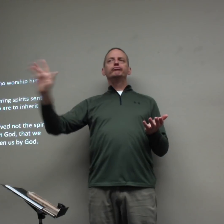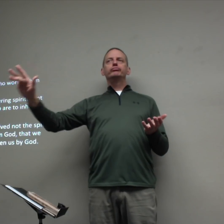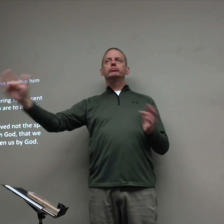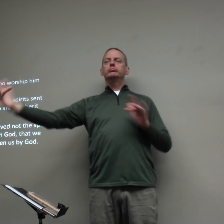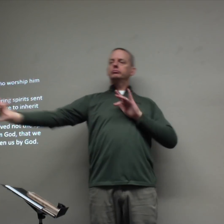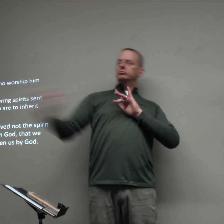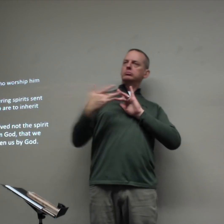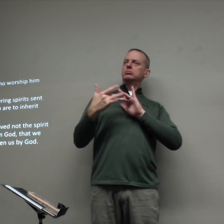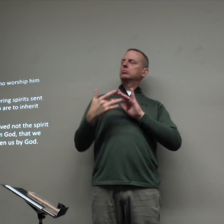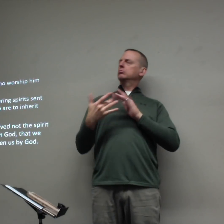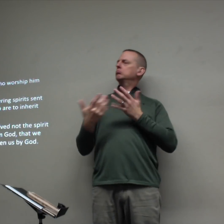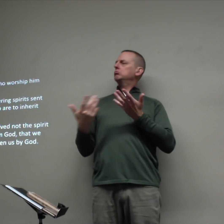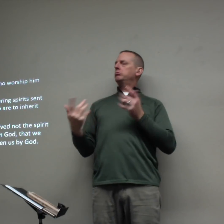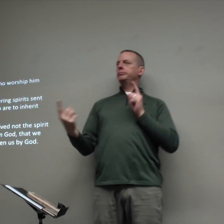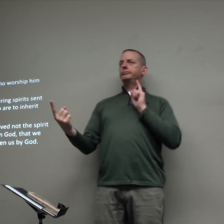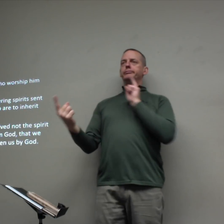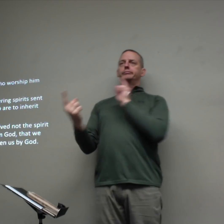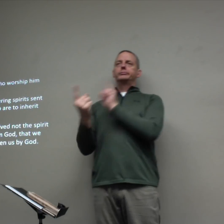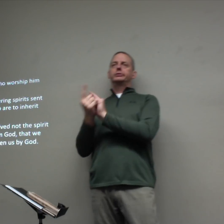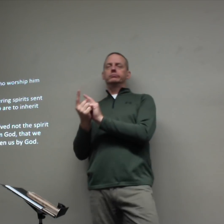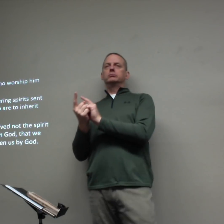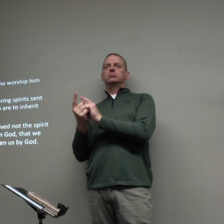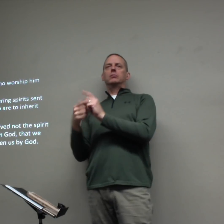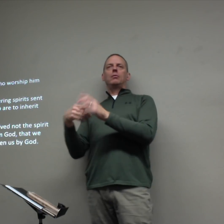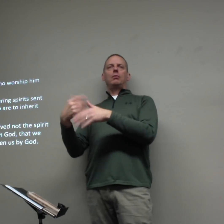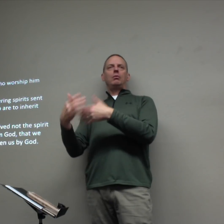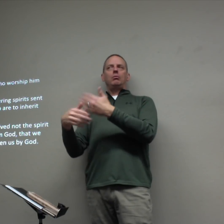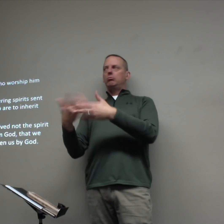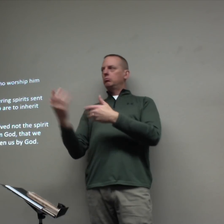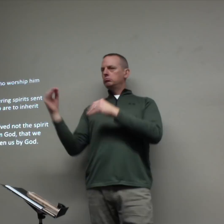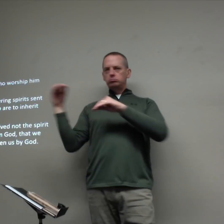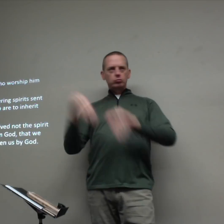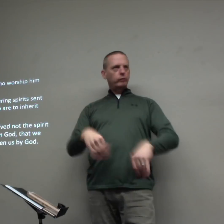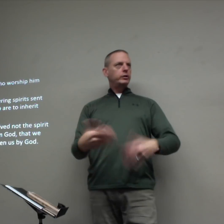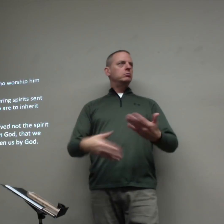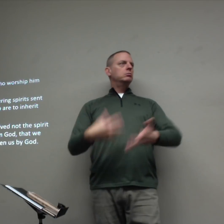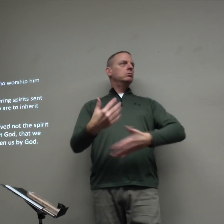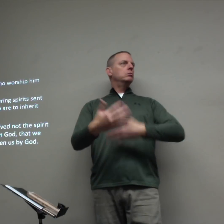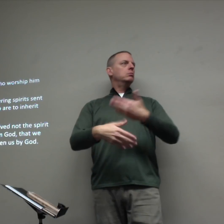you know? To contact us and meet with us. And then we ended up moving here.